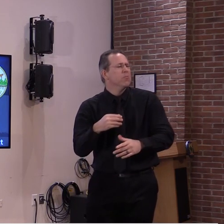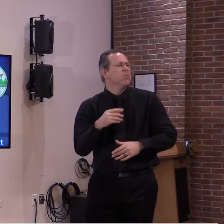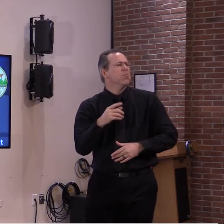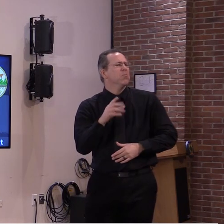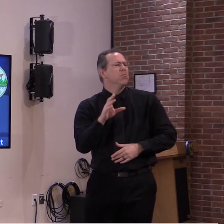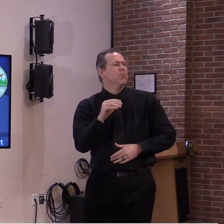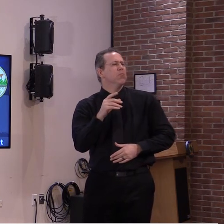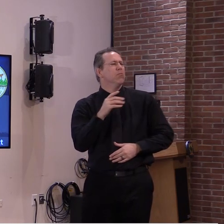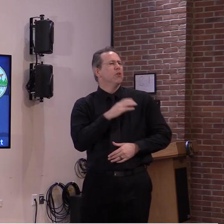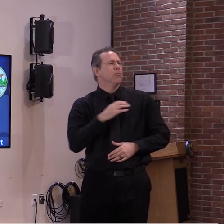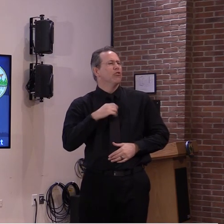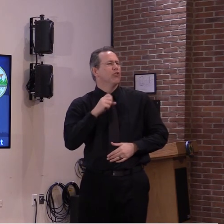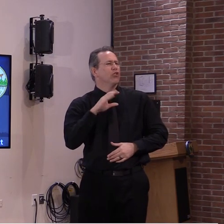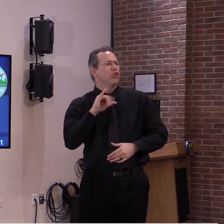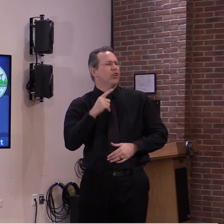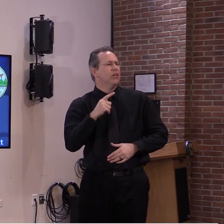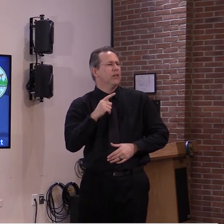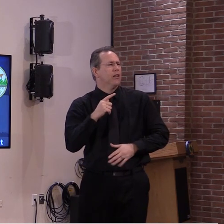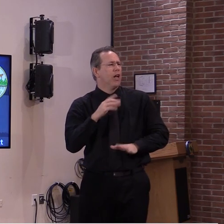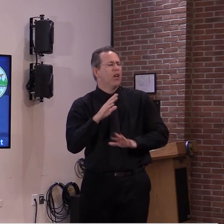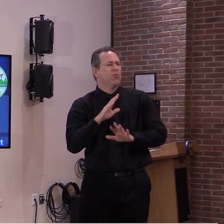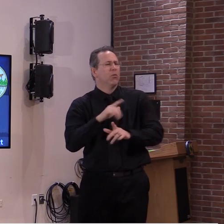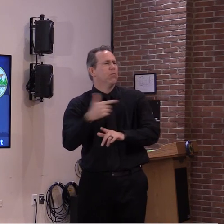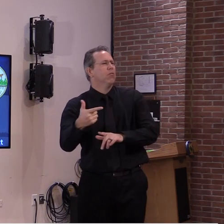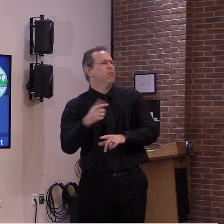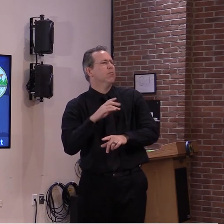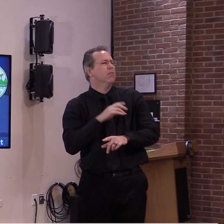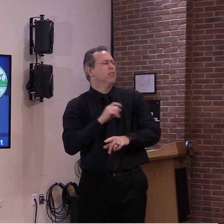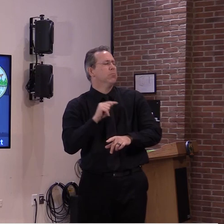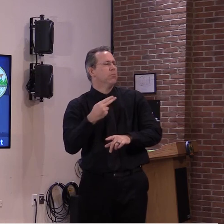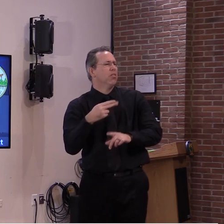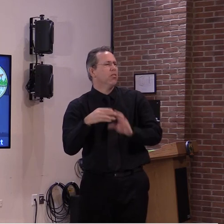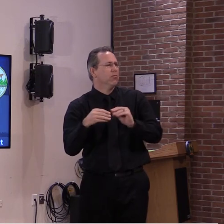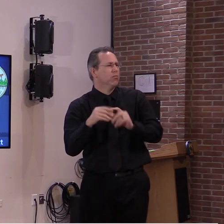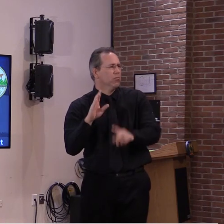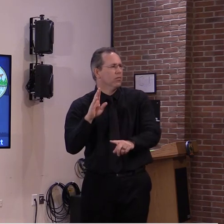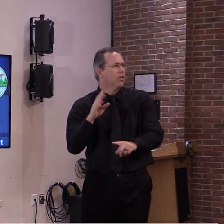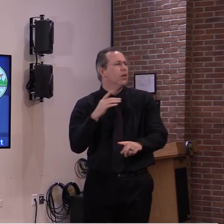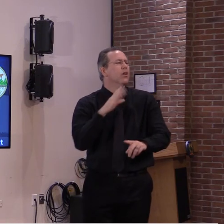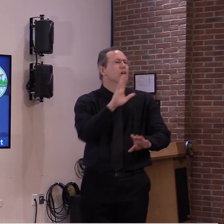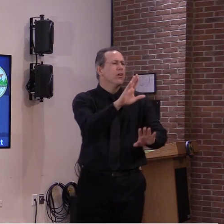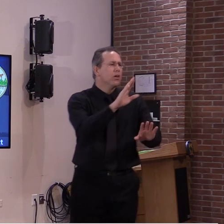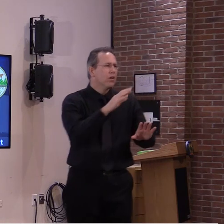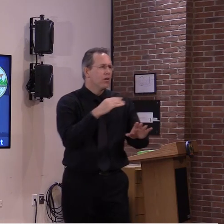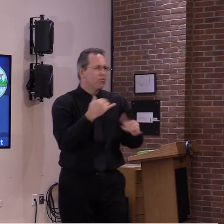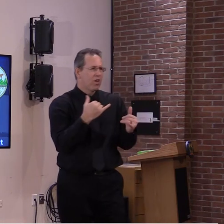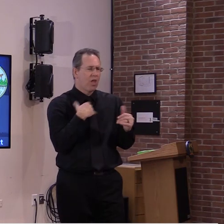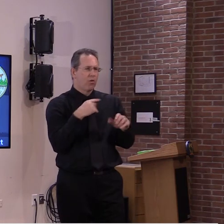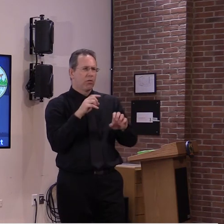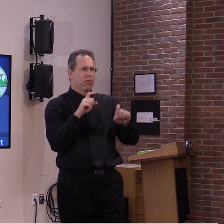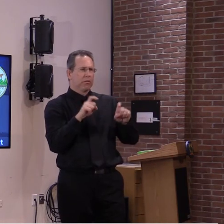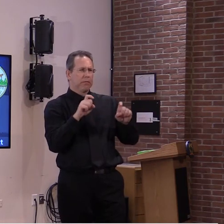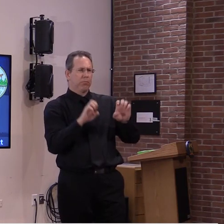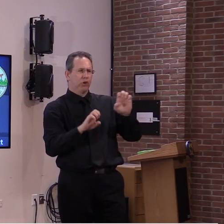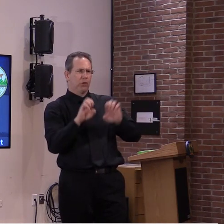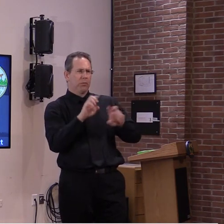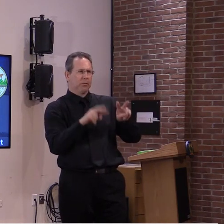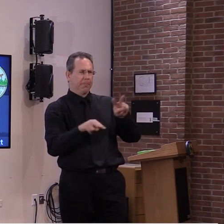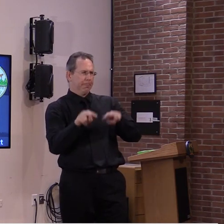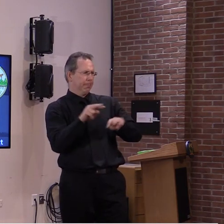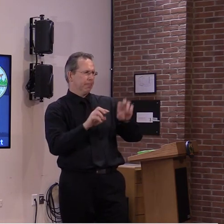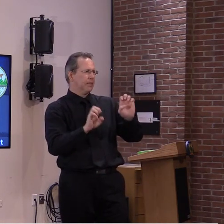Mike, we are examining it right now. I think there'll be, we're looking at sort of the issue of